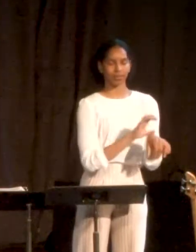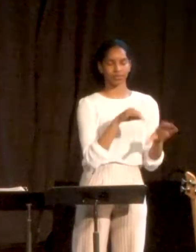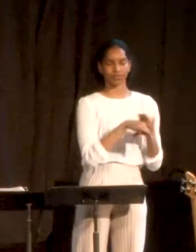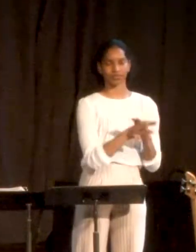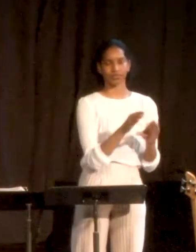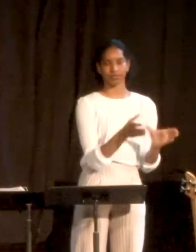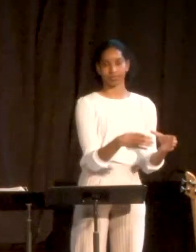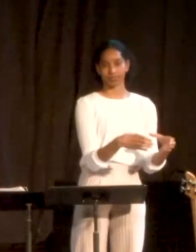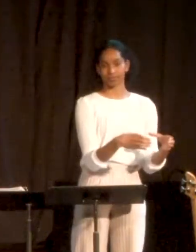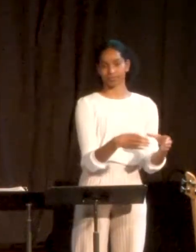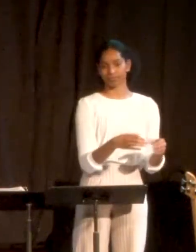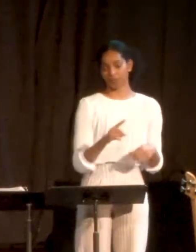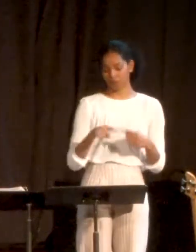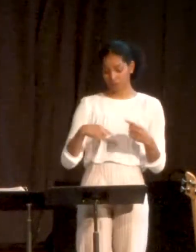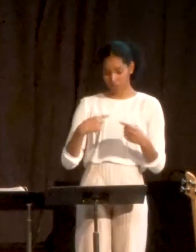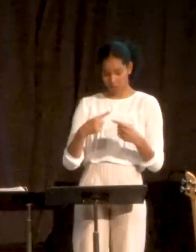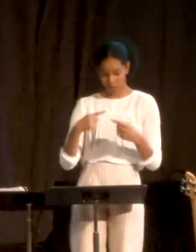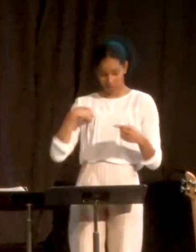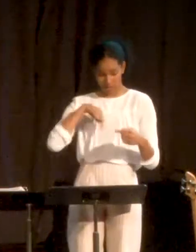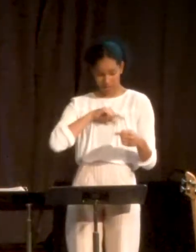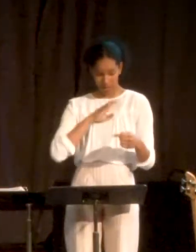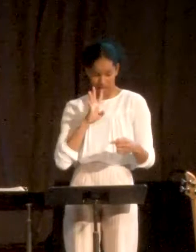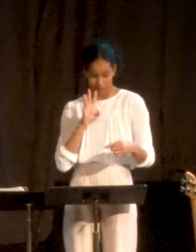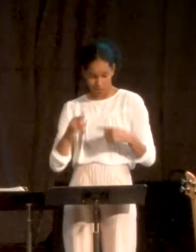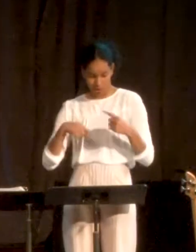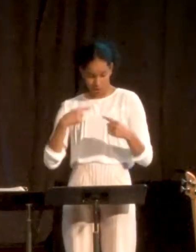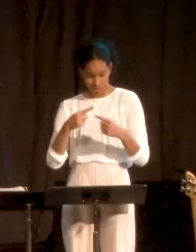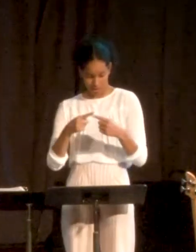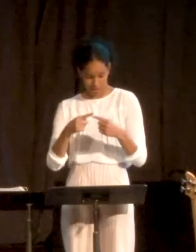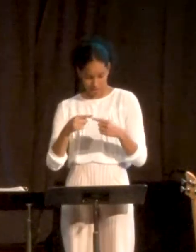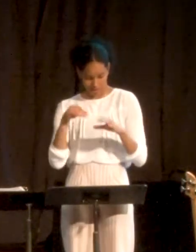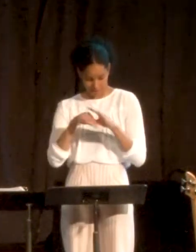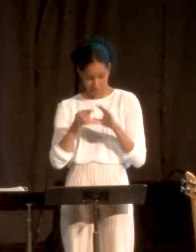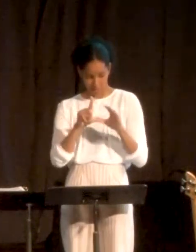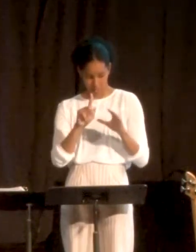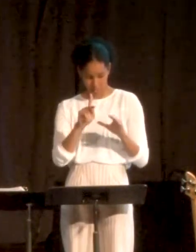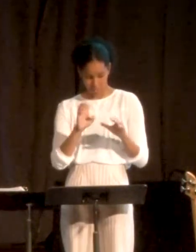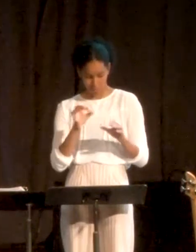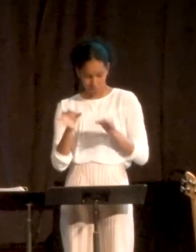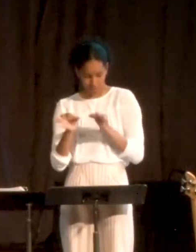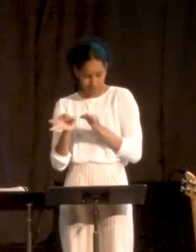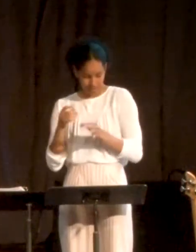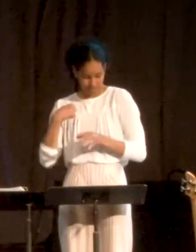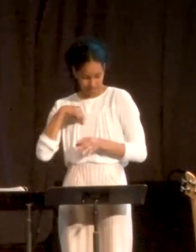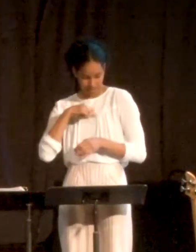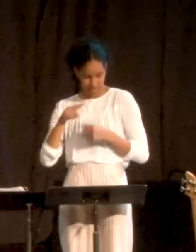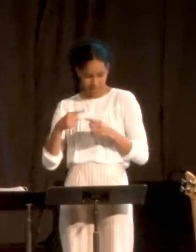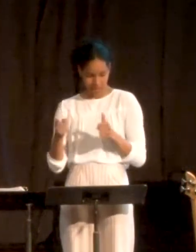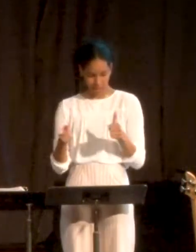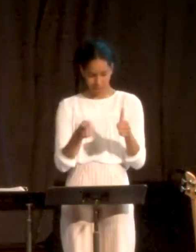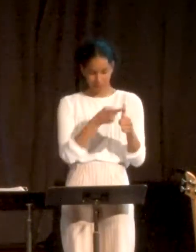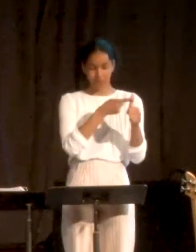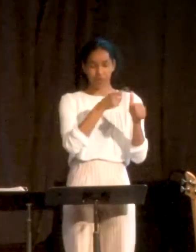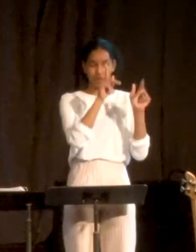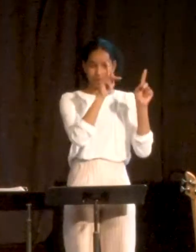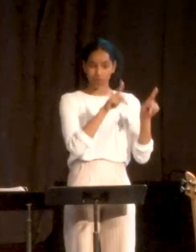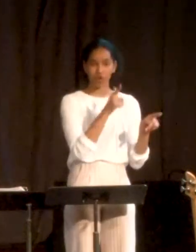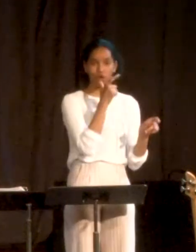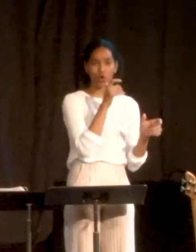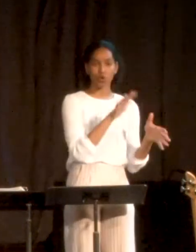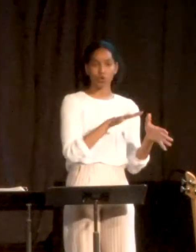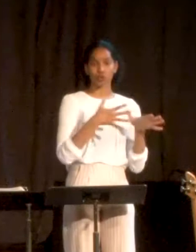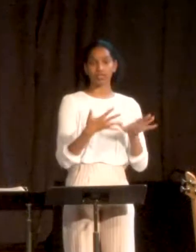first Christian martyr, whose story he's about to tell us in the rest of chapter 6 and in chapter